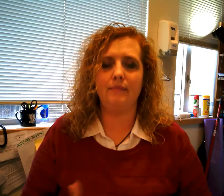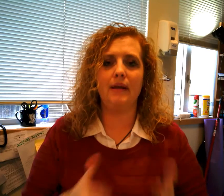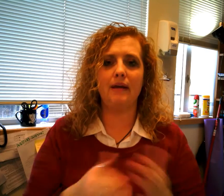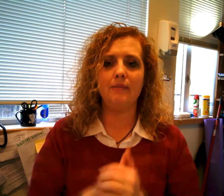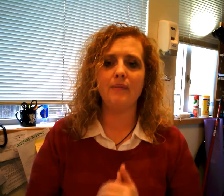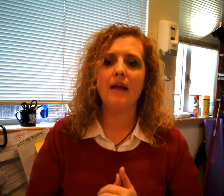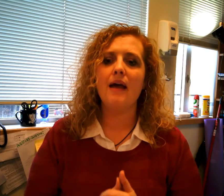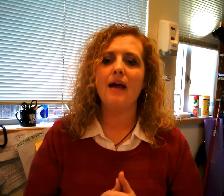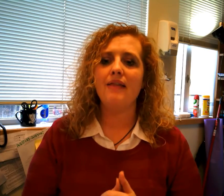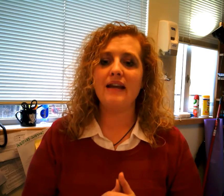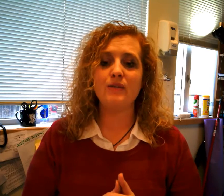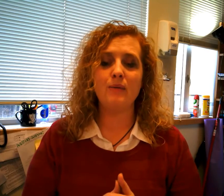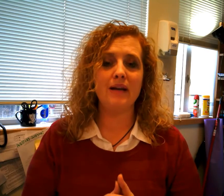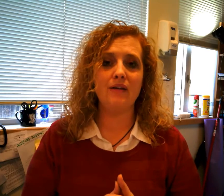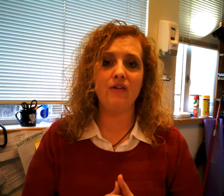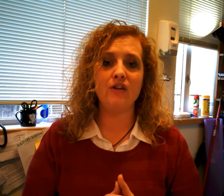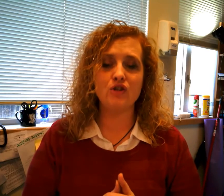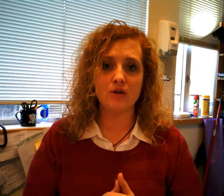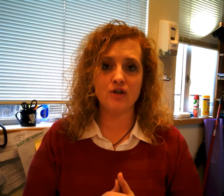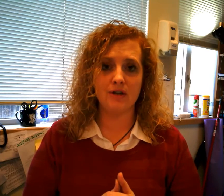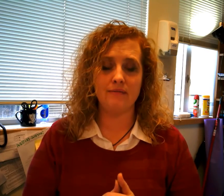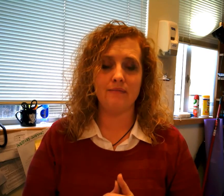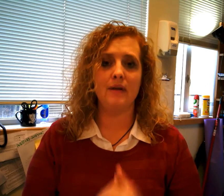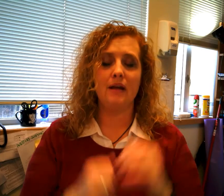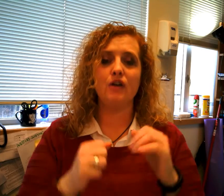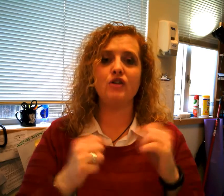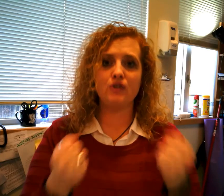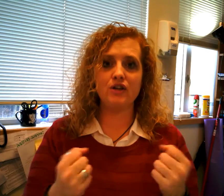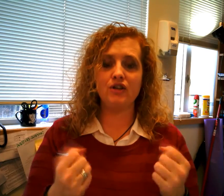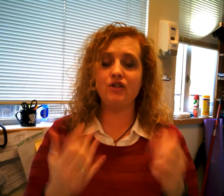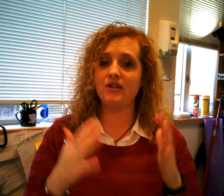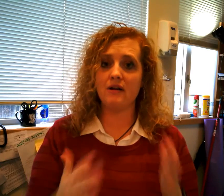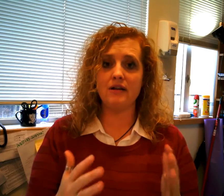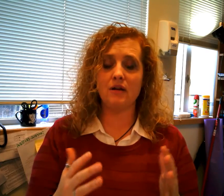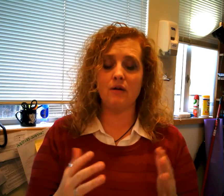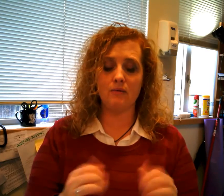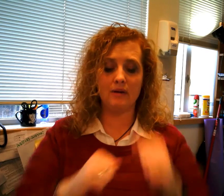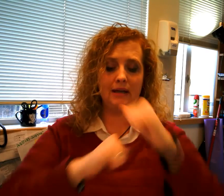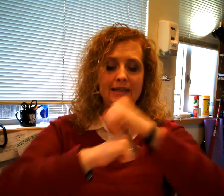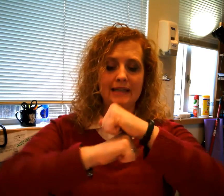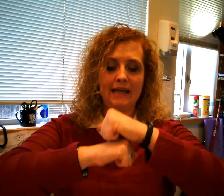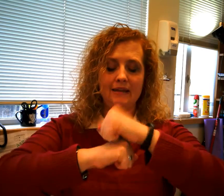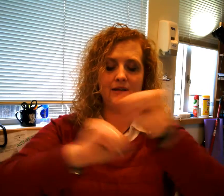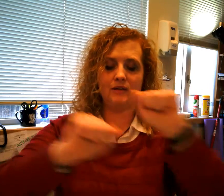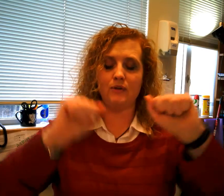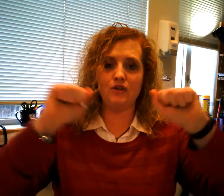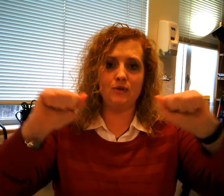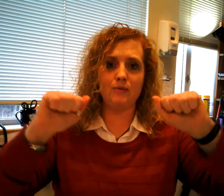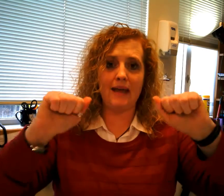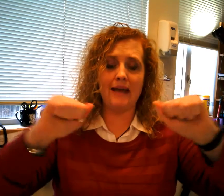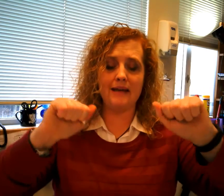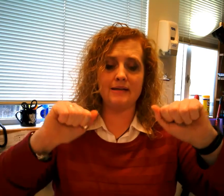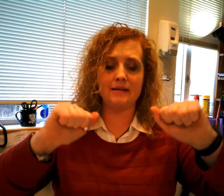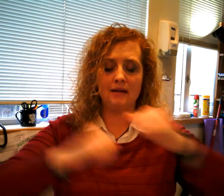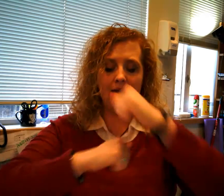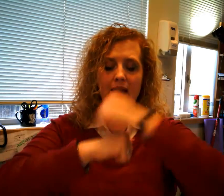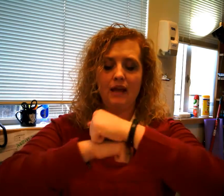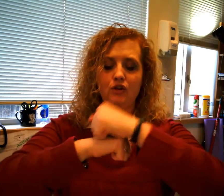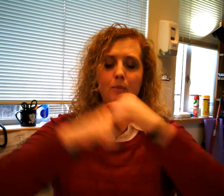Okay. The next one is construction. Construction just on its own is like this, with 2 A's, and it's